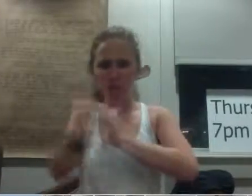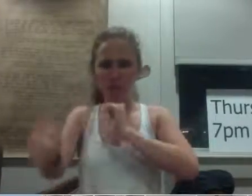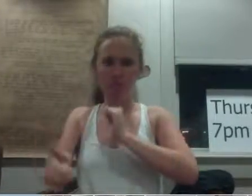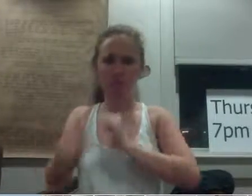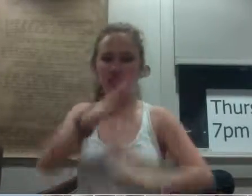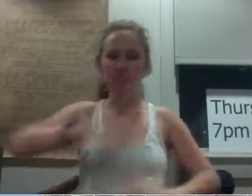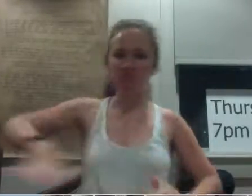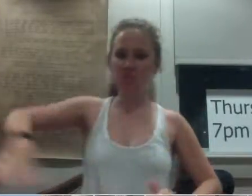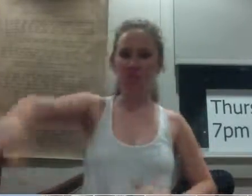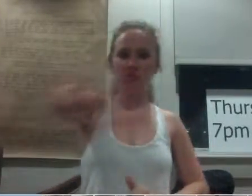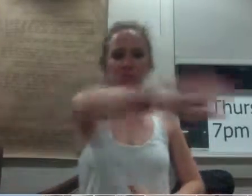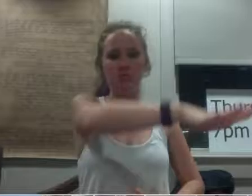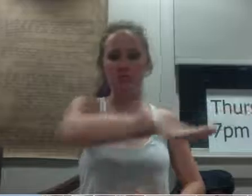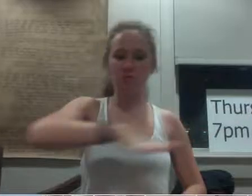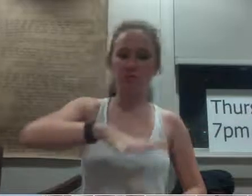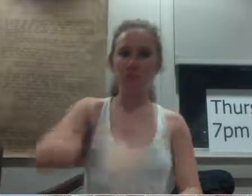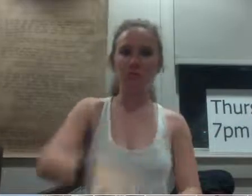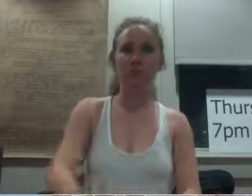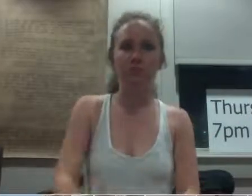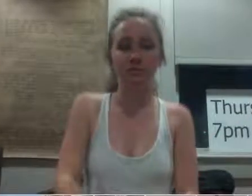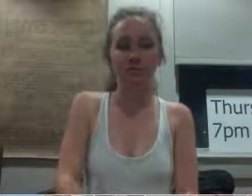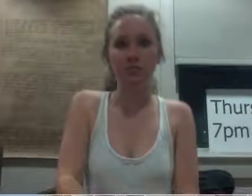Bacteria can live in dangerous areas.